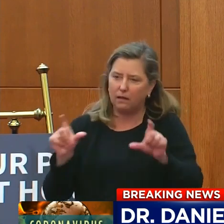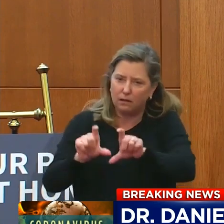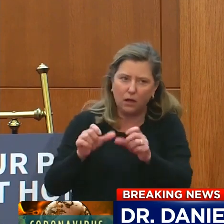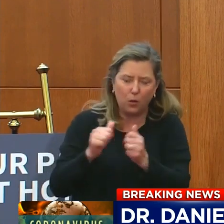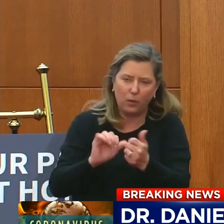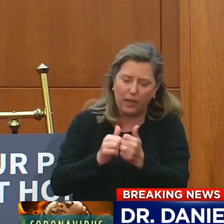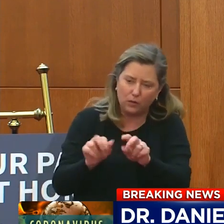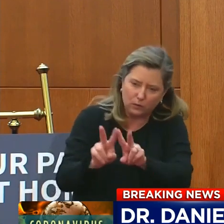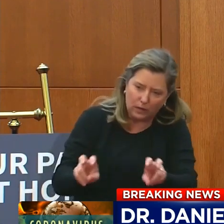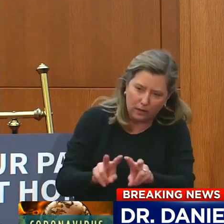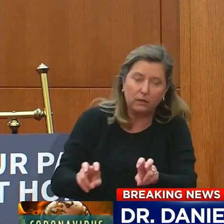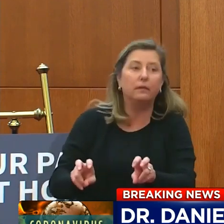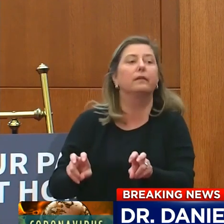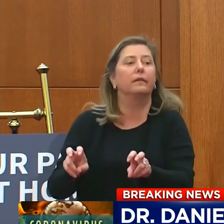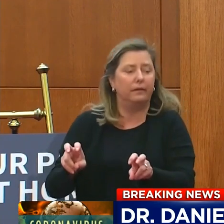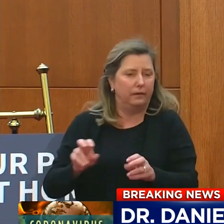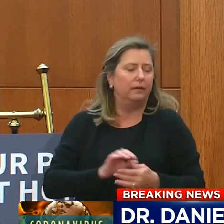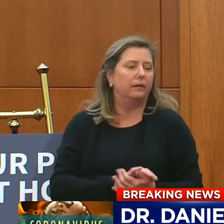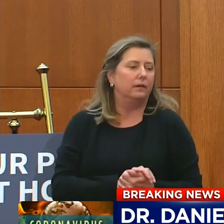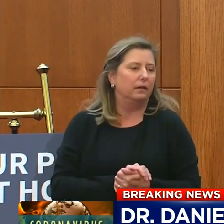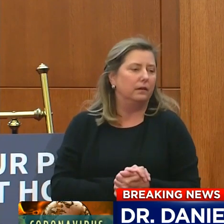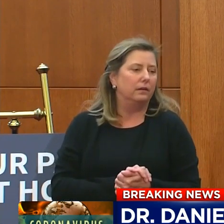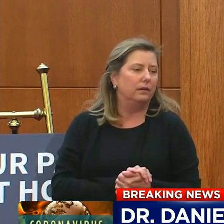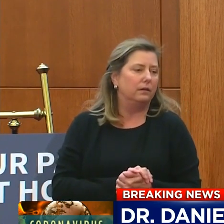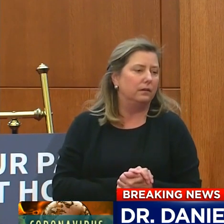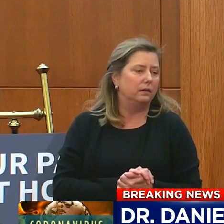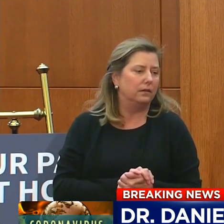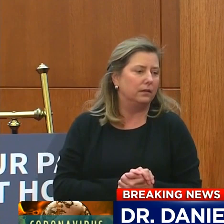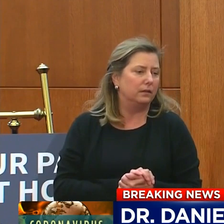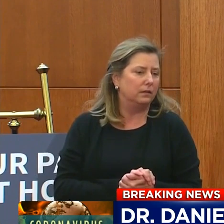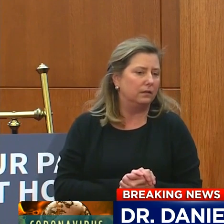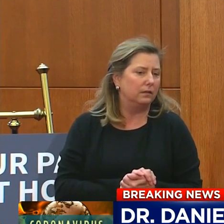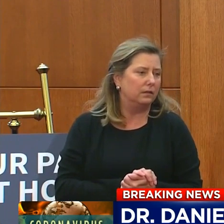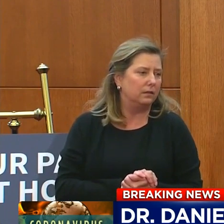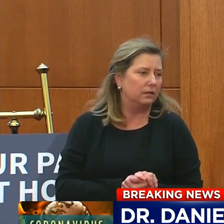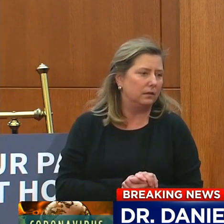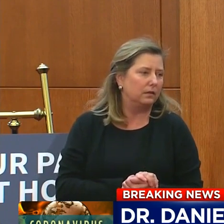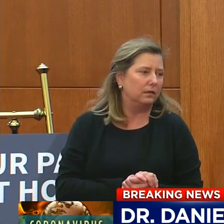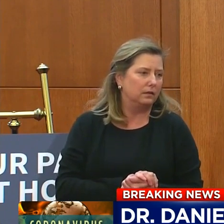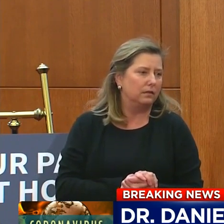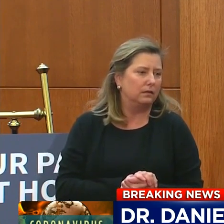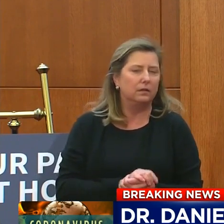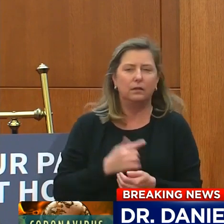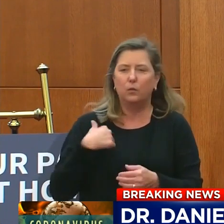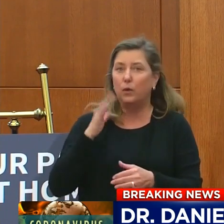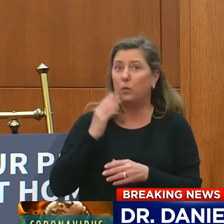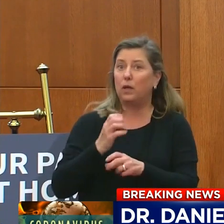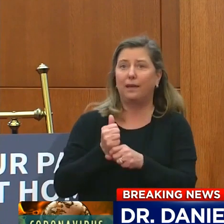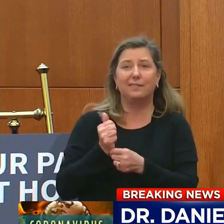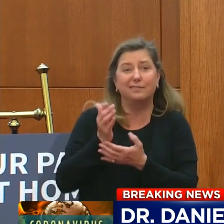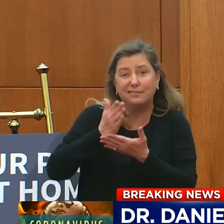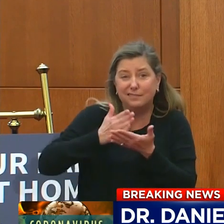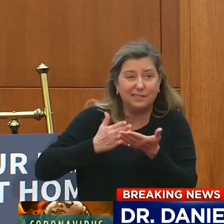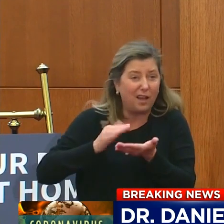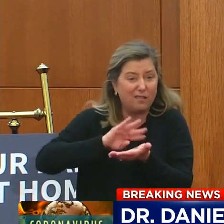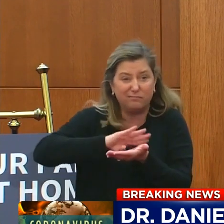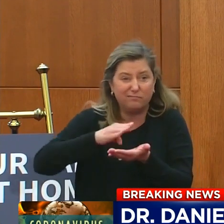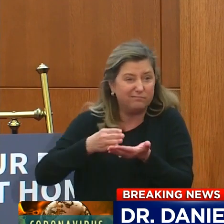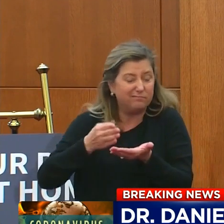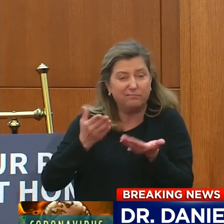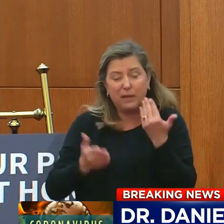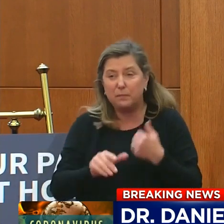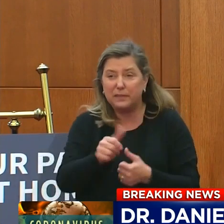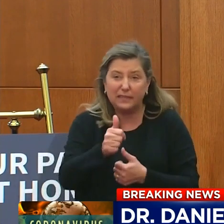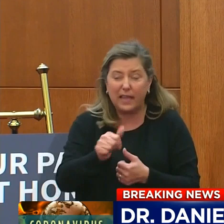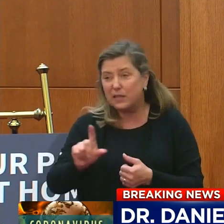So we did get information that we are getting a handful of those, or in the 10 to 20